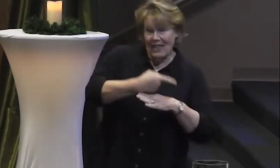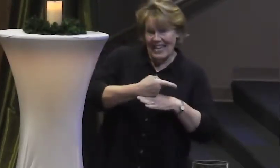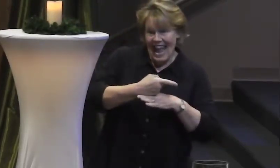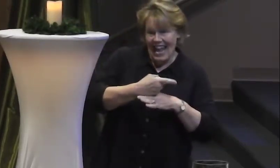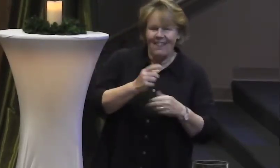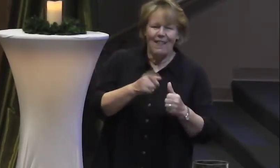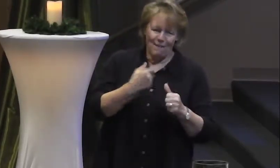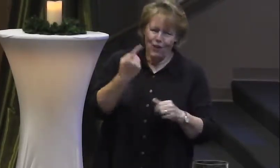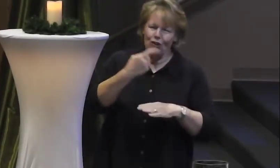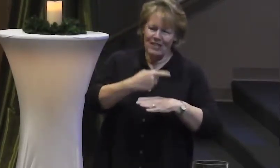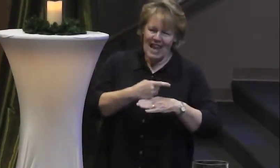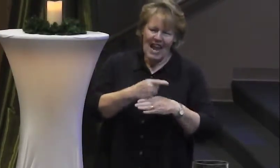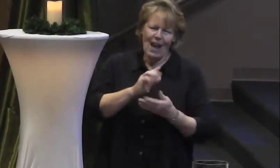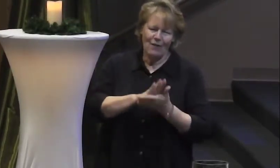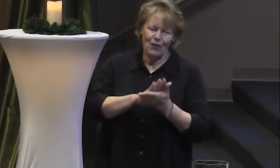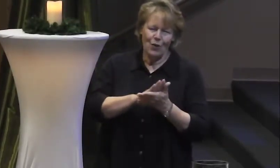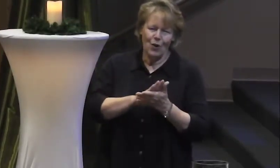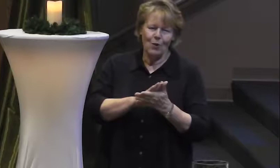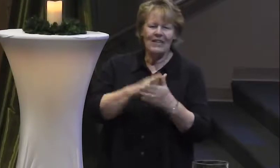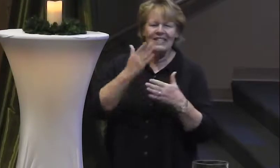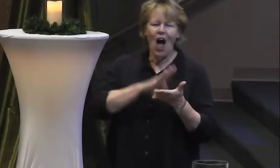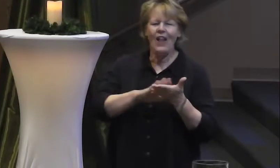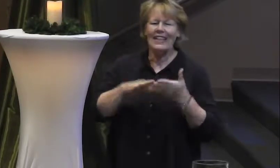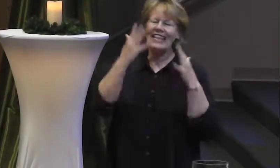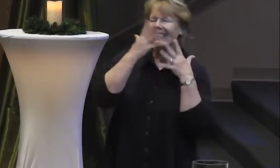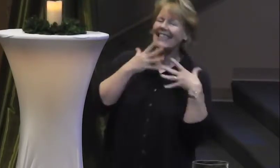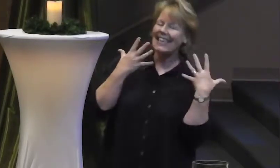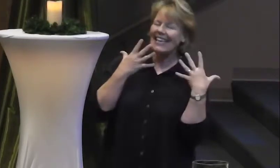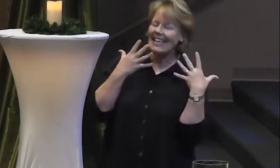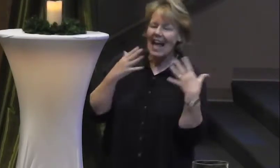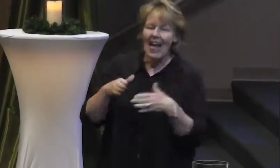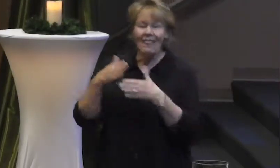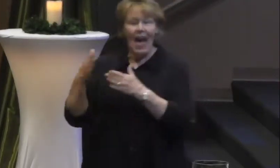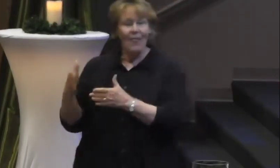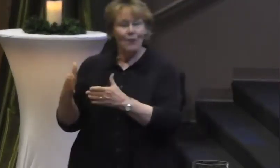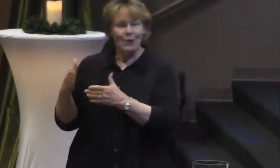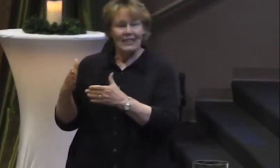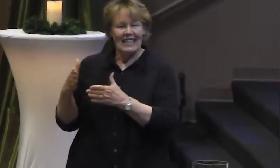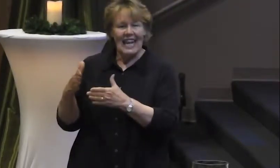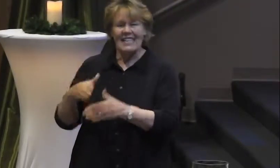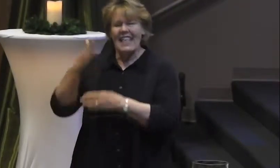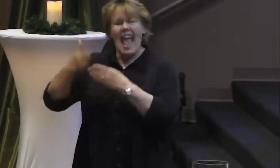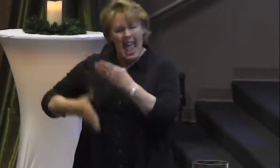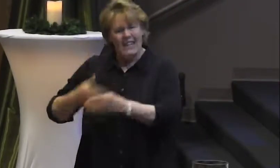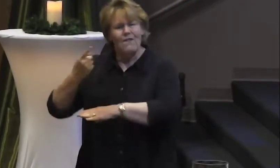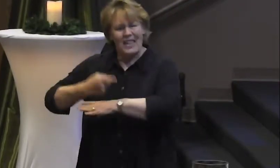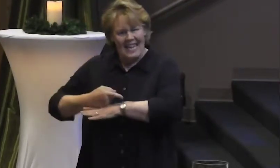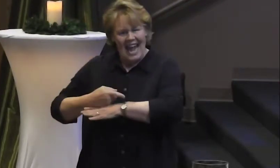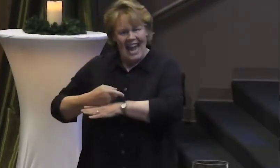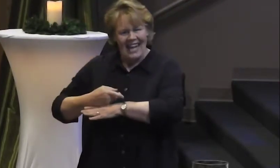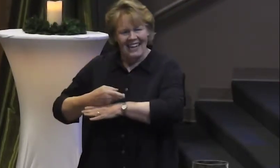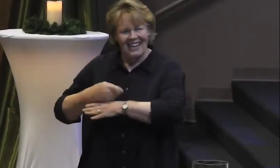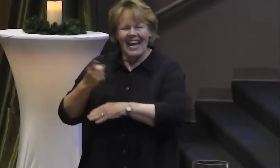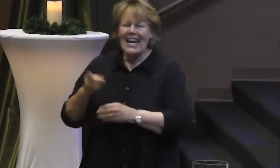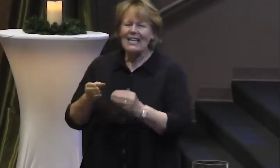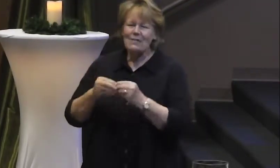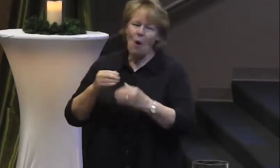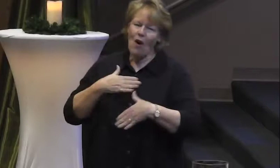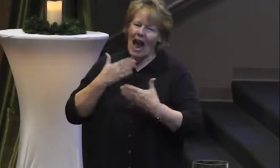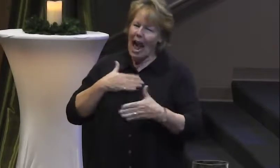big room. The one on the right is a typical end of the day picture. He's happier. Doesn't look quite as classy,